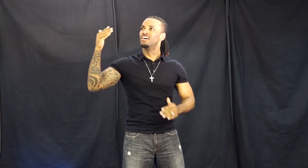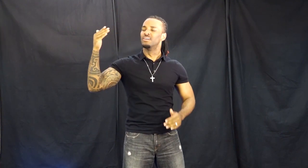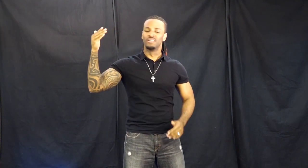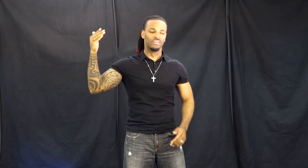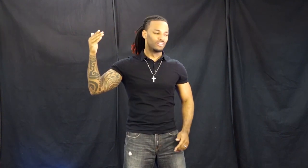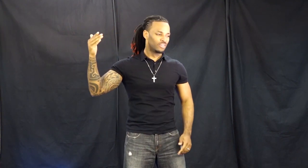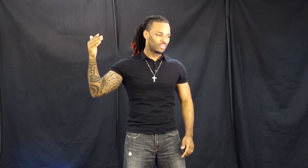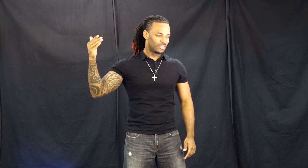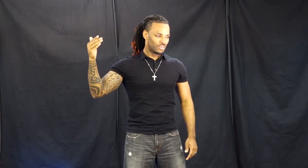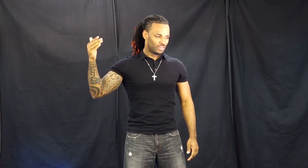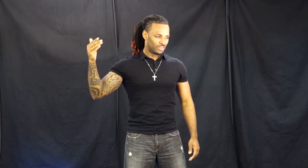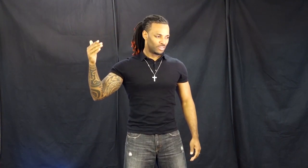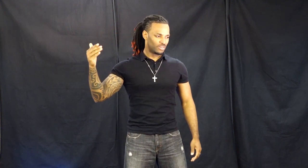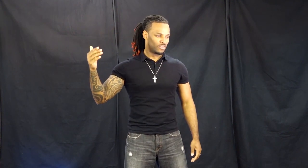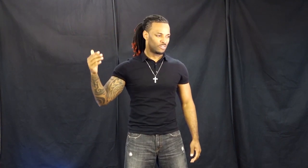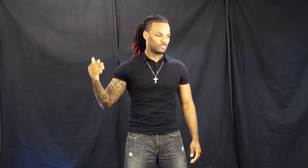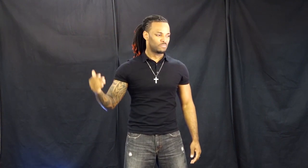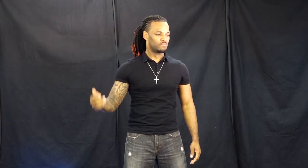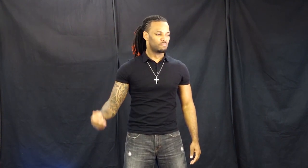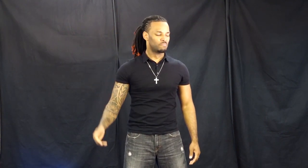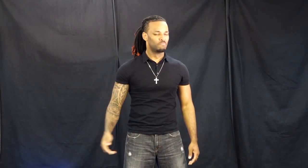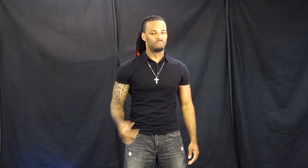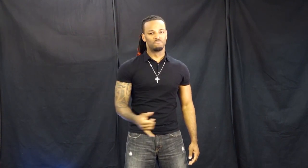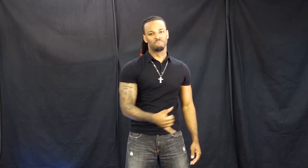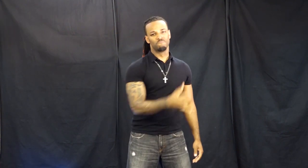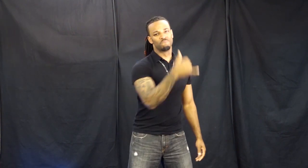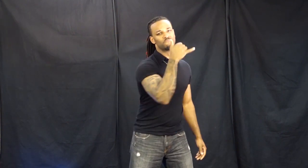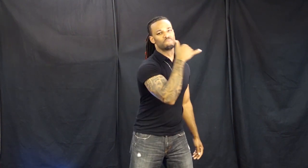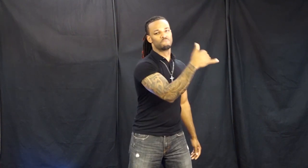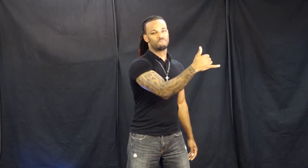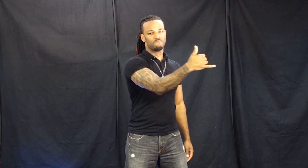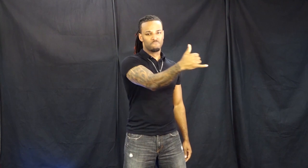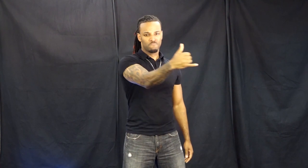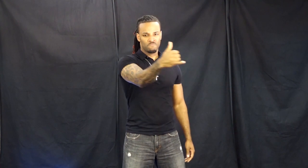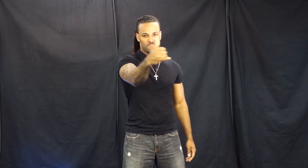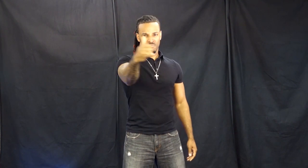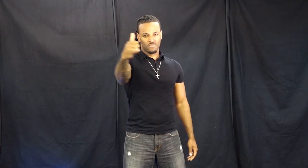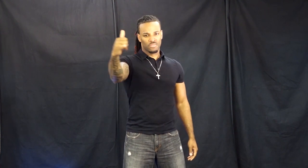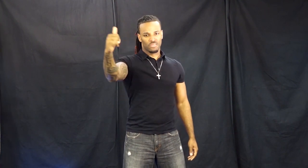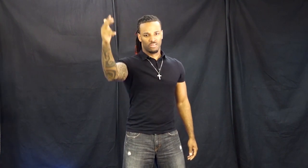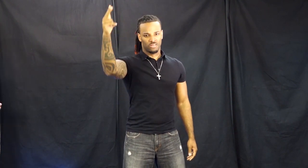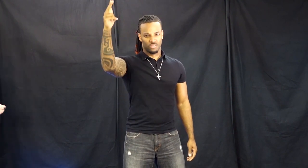Raise a glass to freedom. He aims his pistol at the sky. Wait!